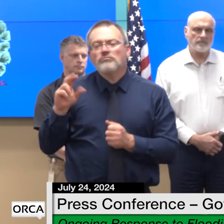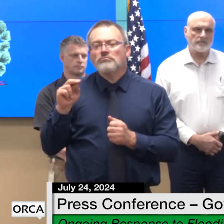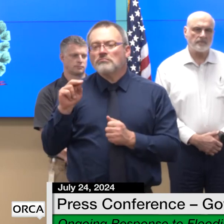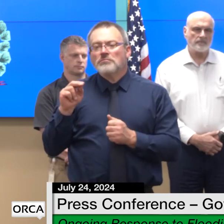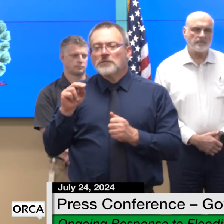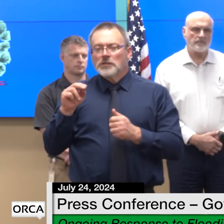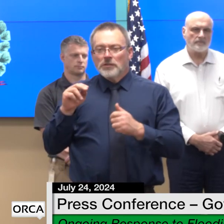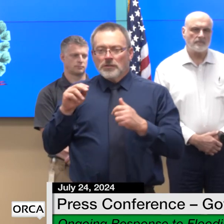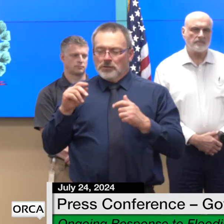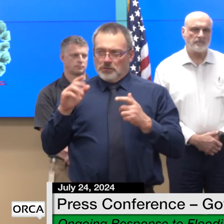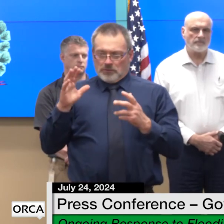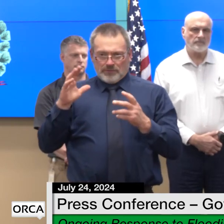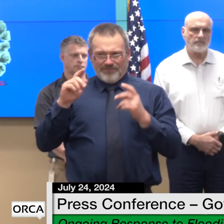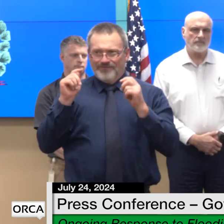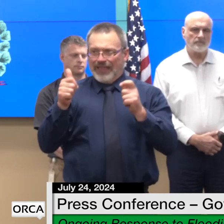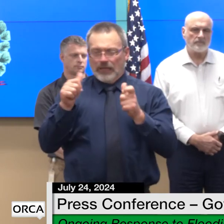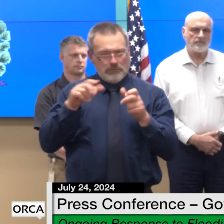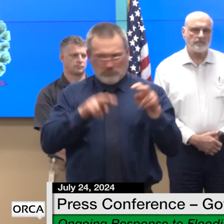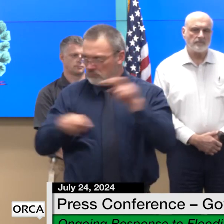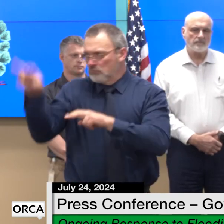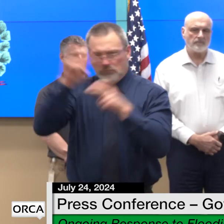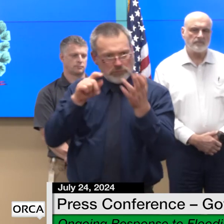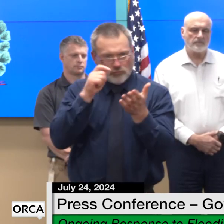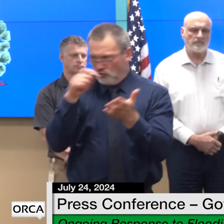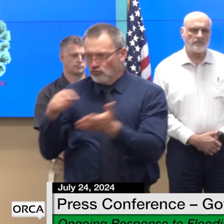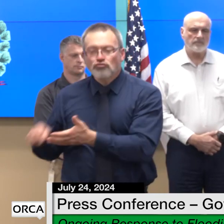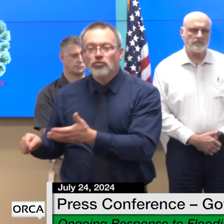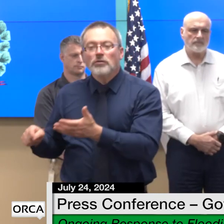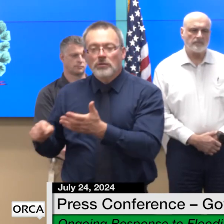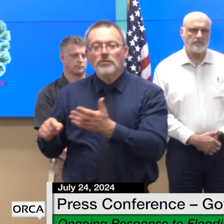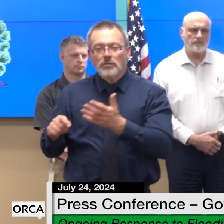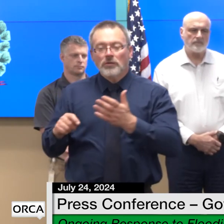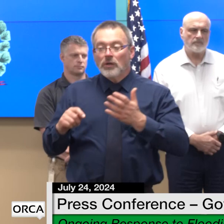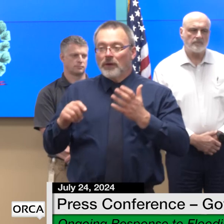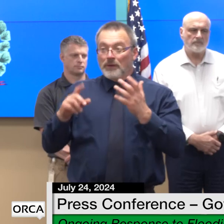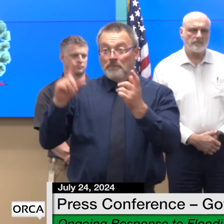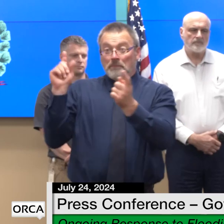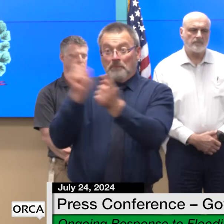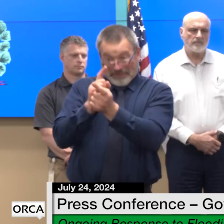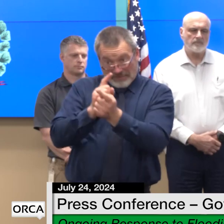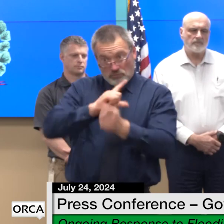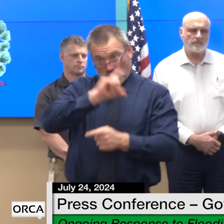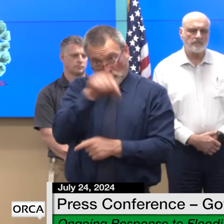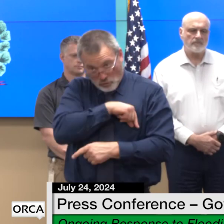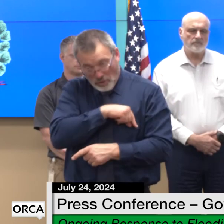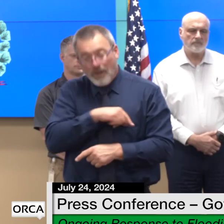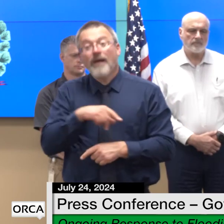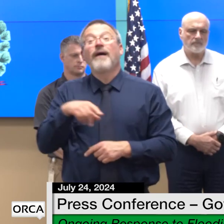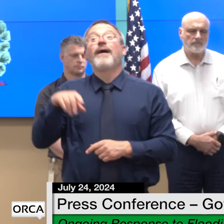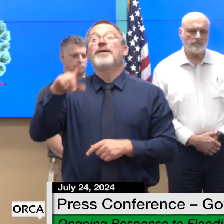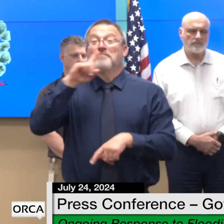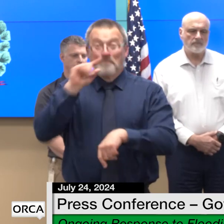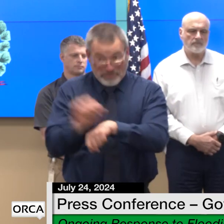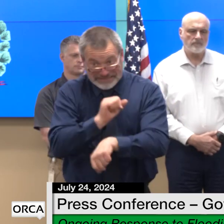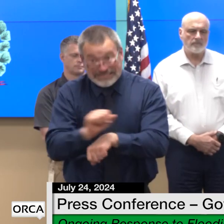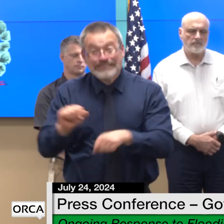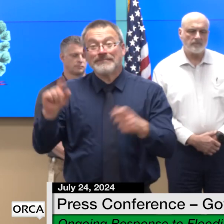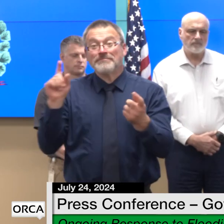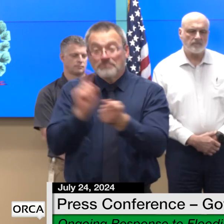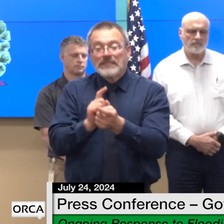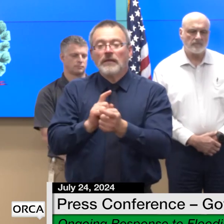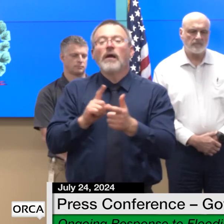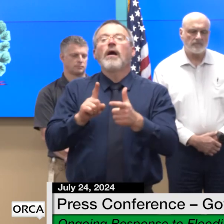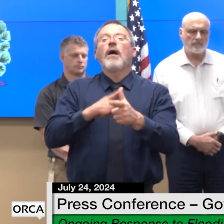hit the threshold. If granted, this would open up resources for individual homeowners.